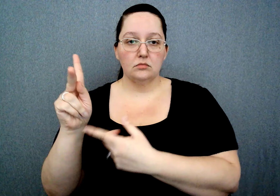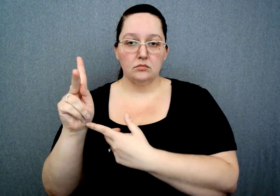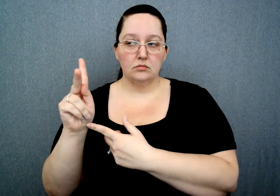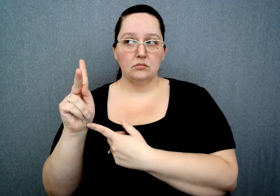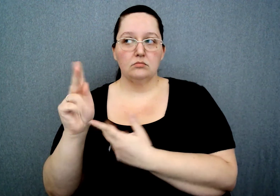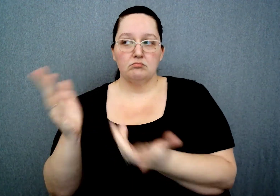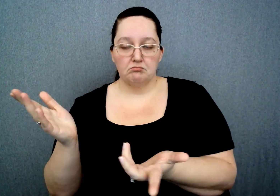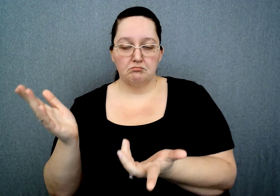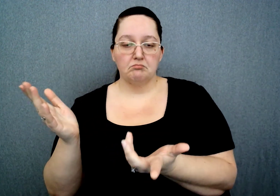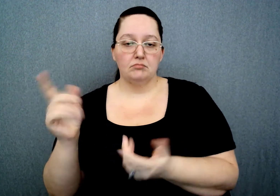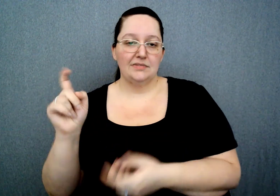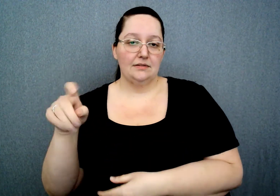Pork, fingerspelled.